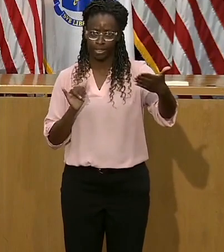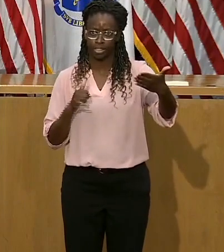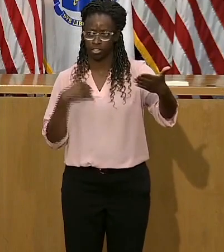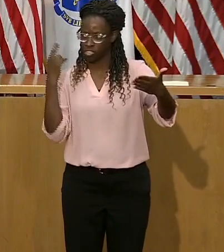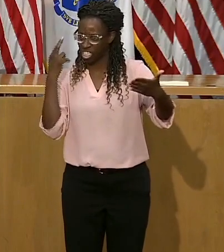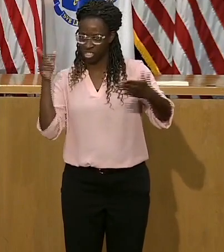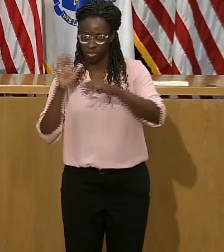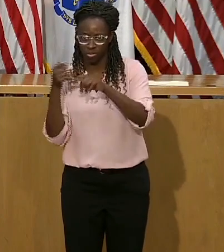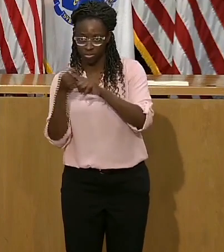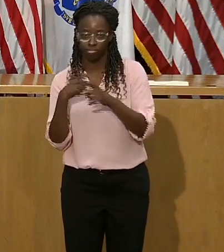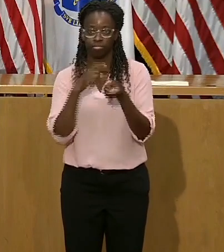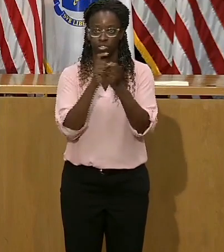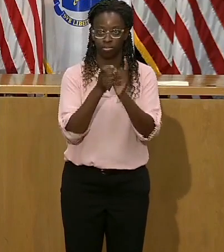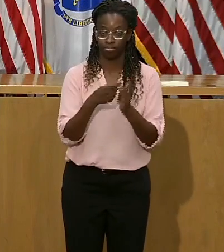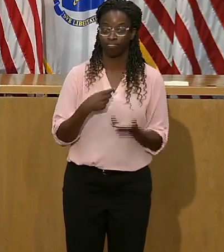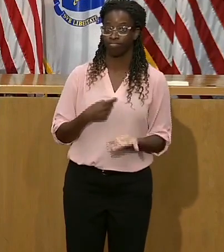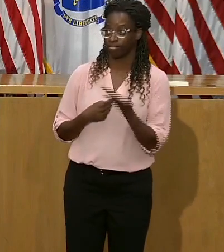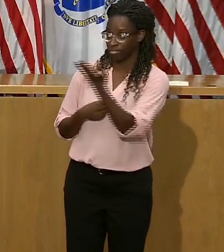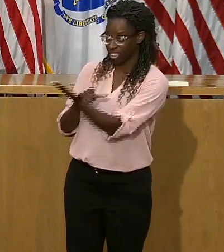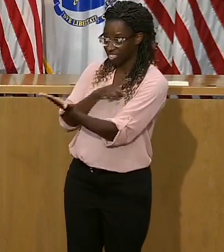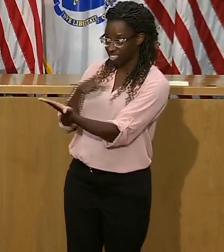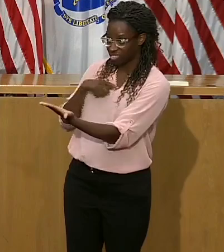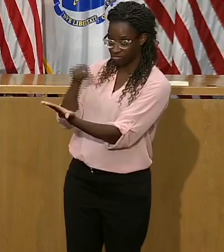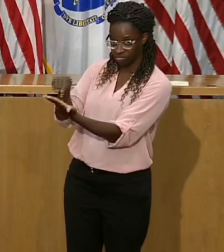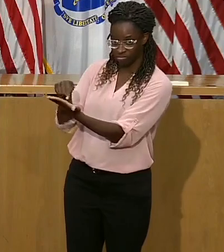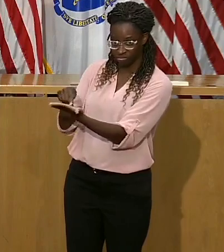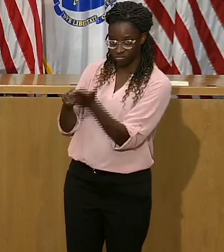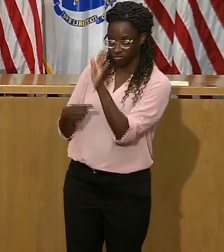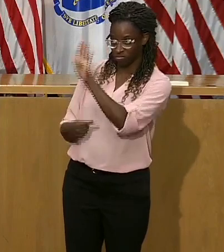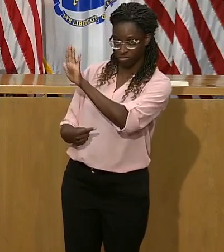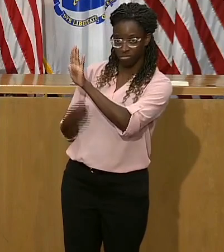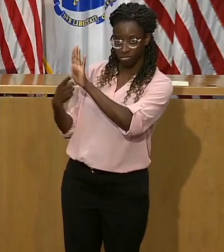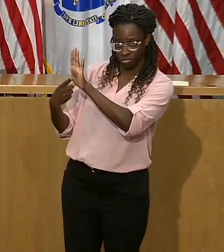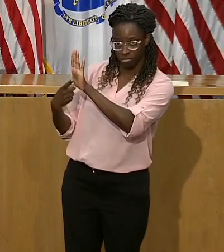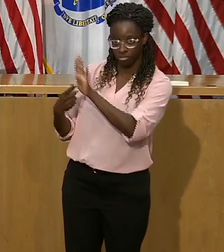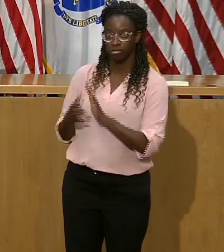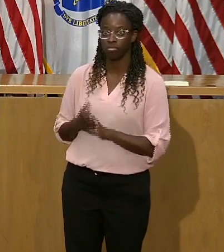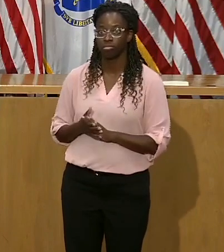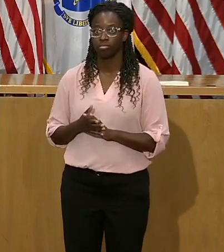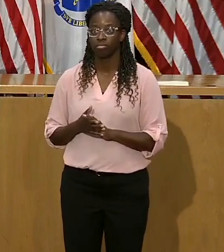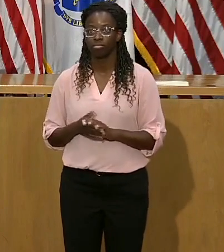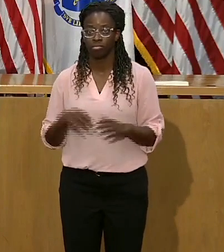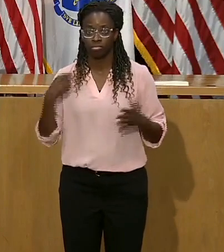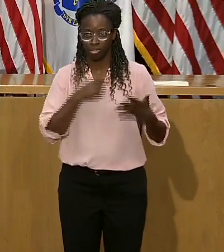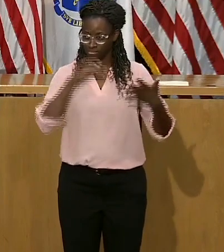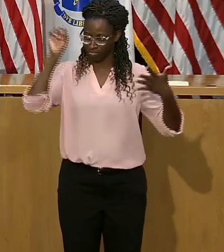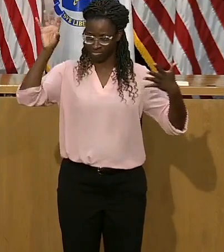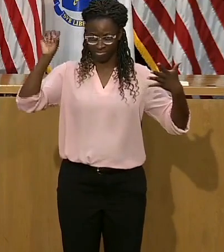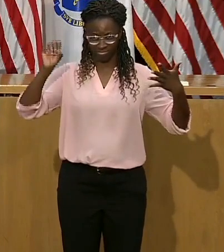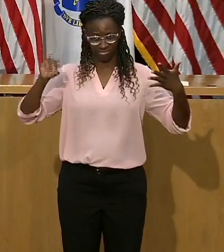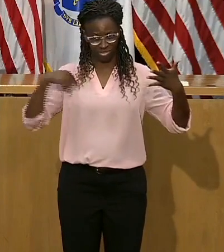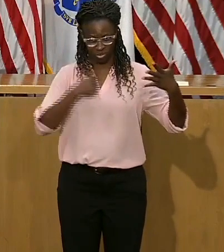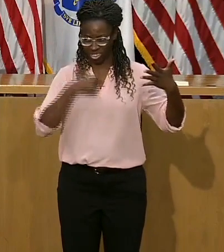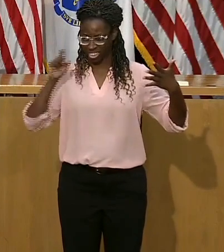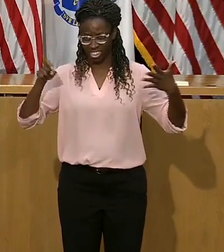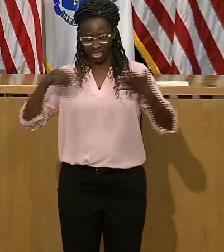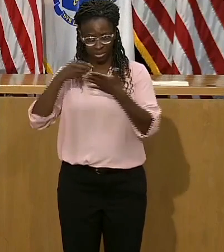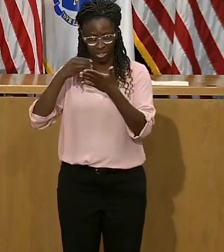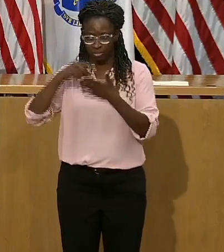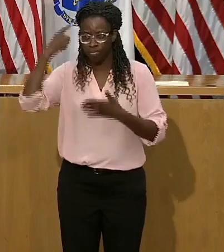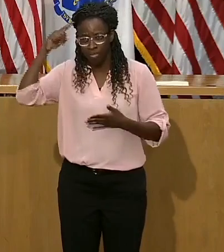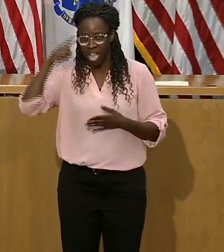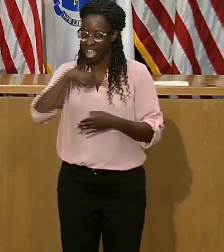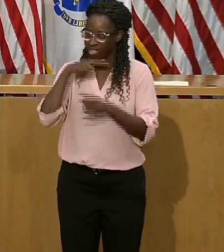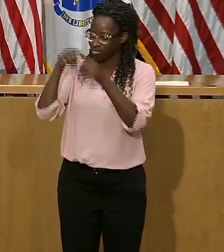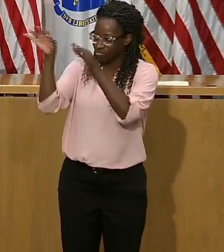plan makes use of multiple funding sources, including $175 million in our revised House 2 proposal,